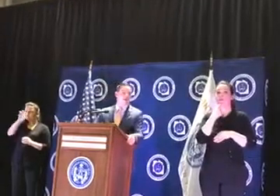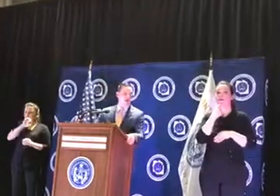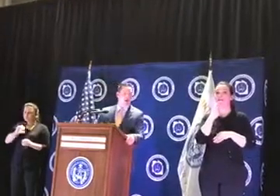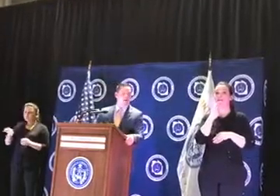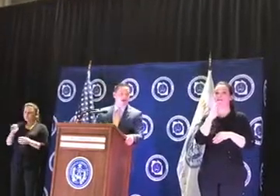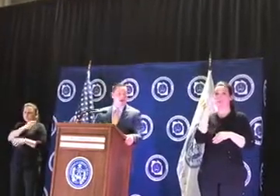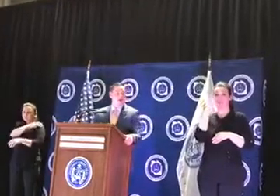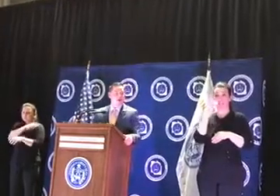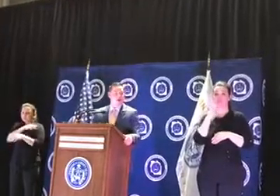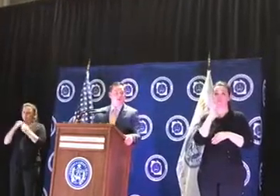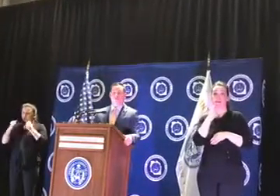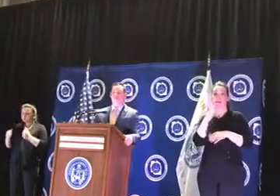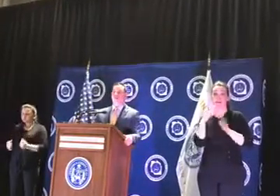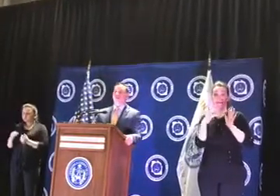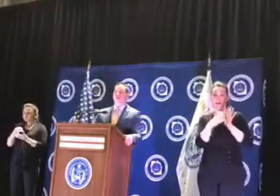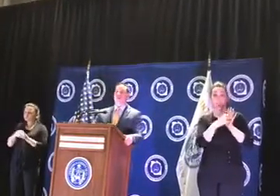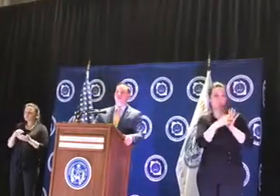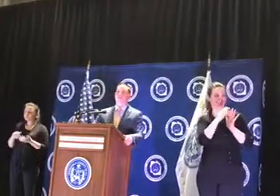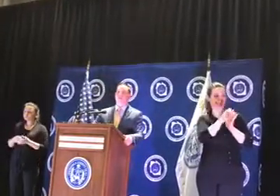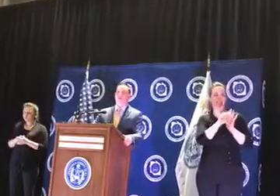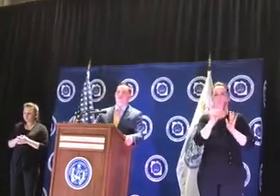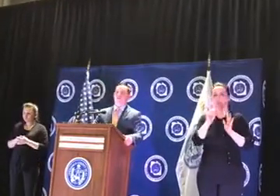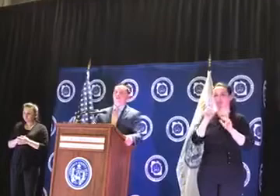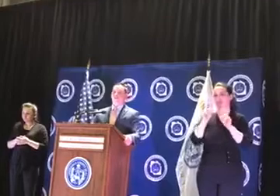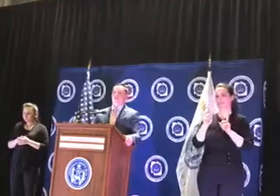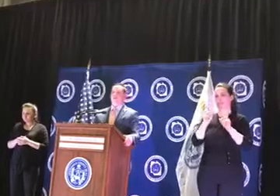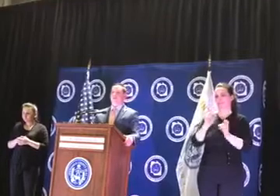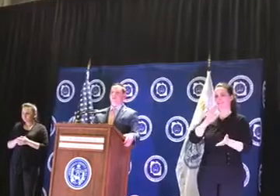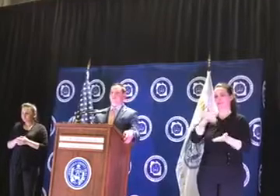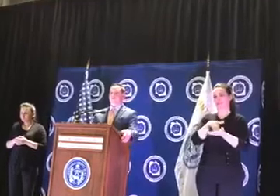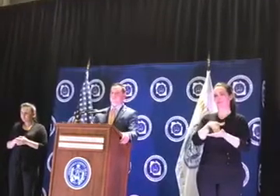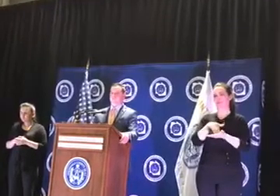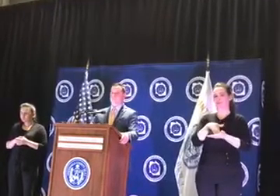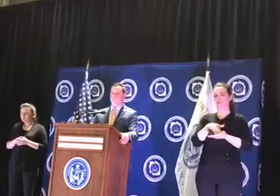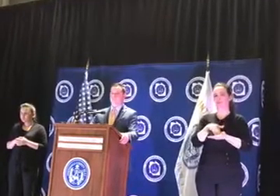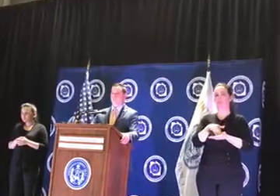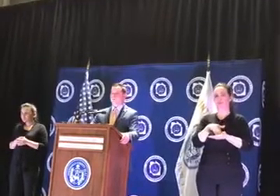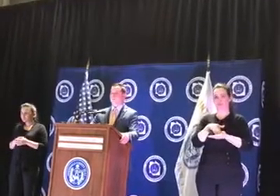counties on that have come to the triage testing site to get tested.